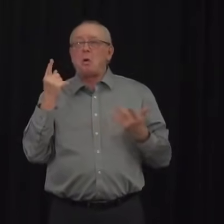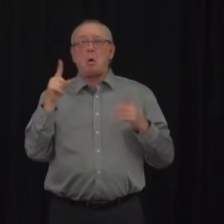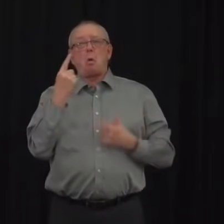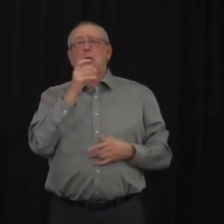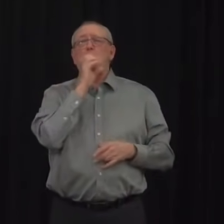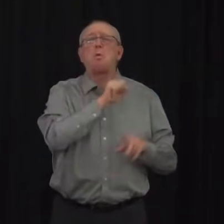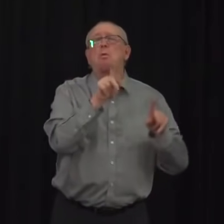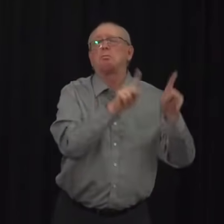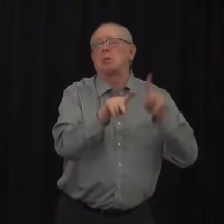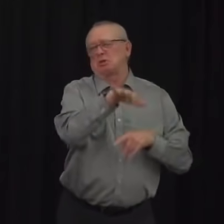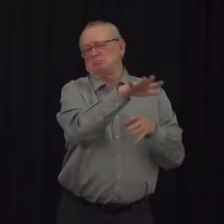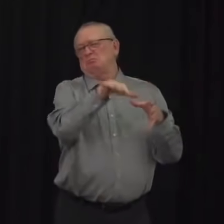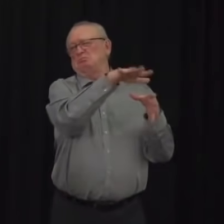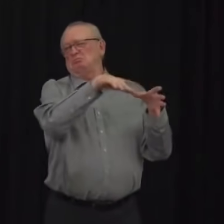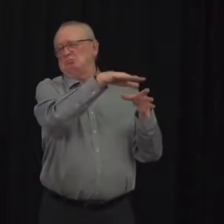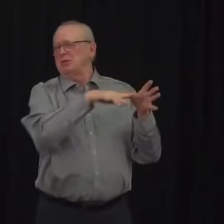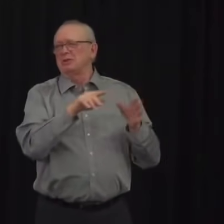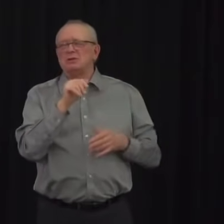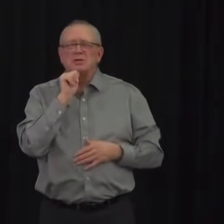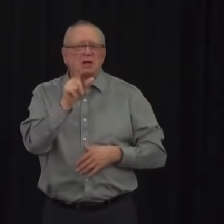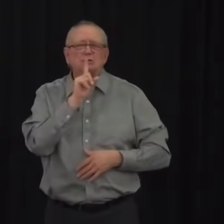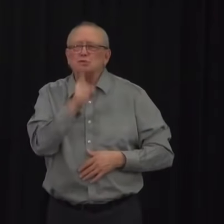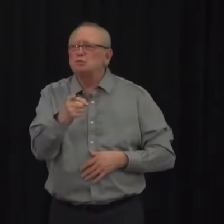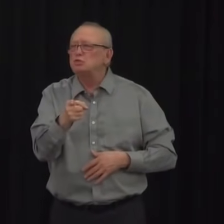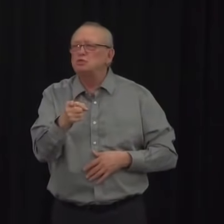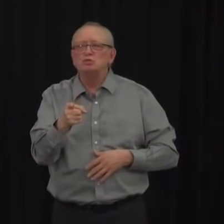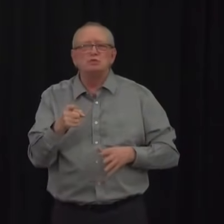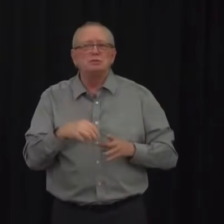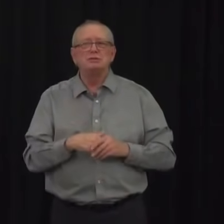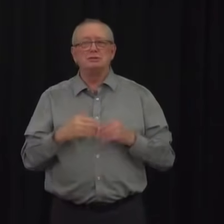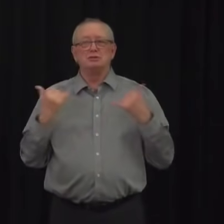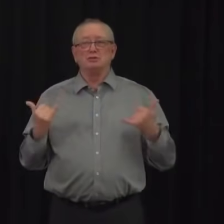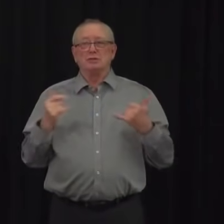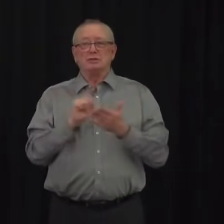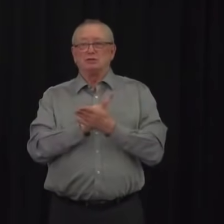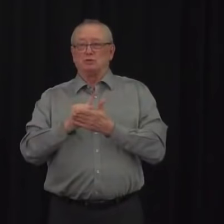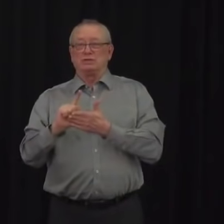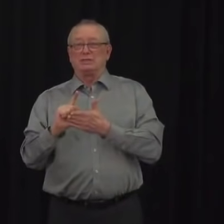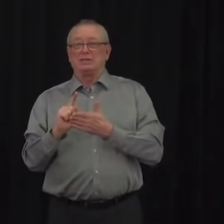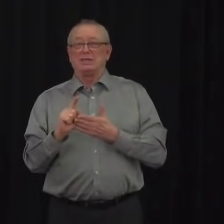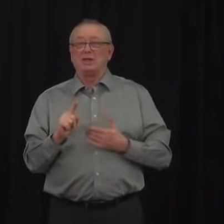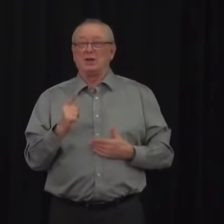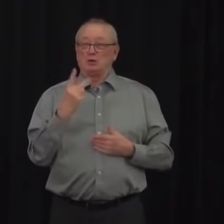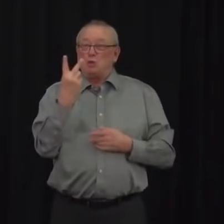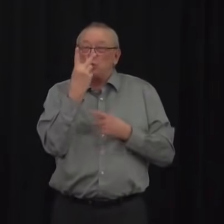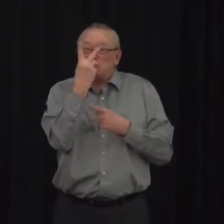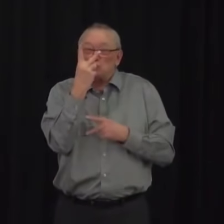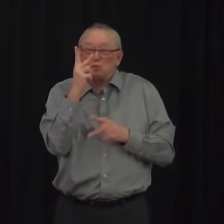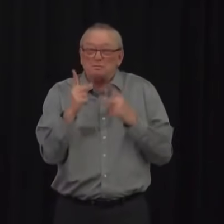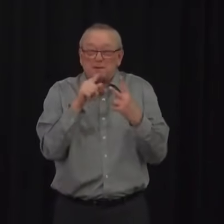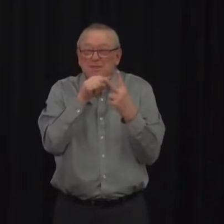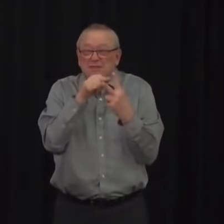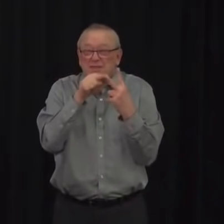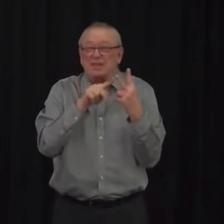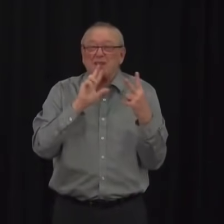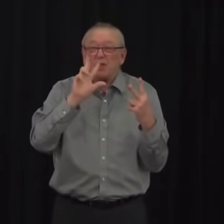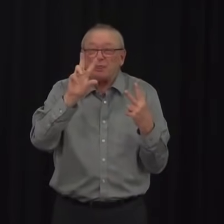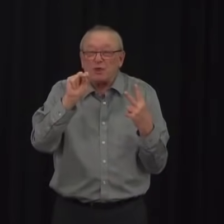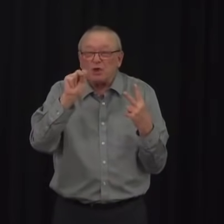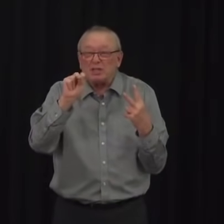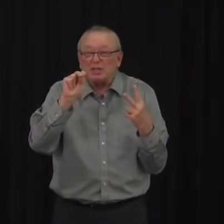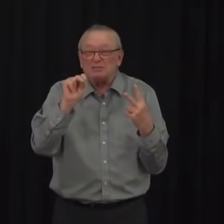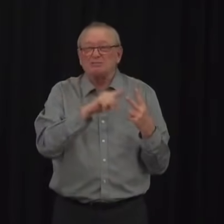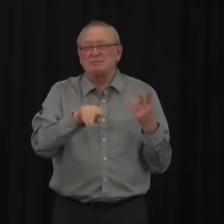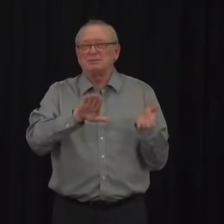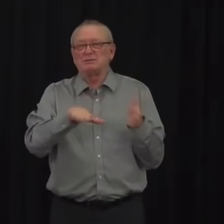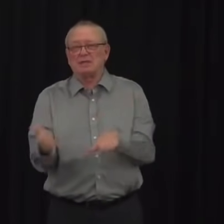so. This week, two individuals in their 30s died as a result of this virus. While both had